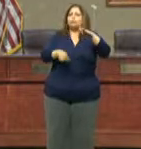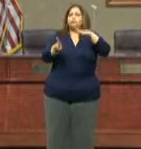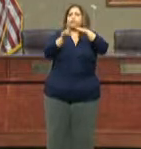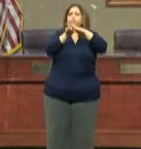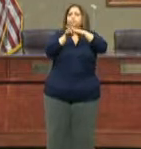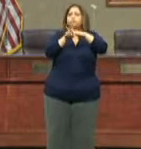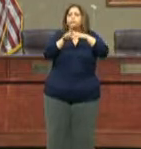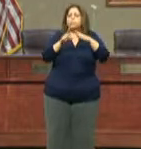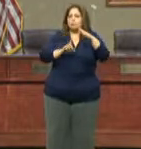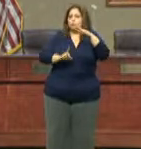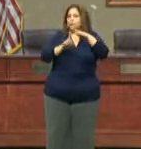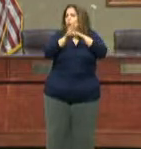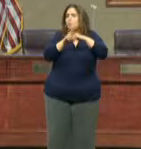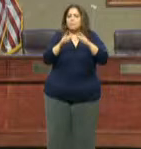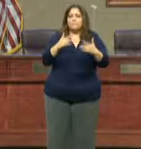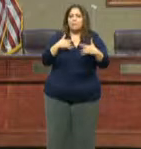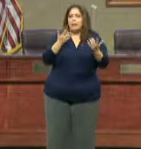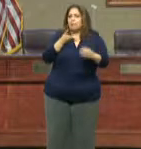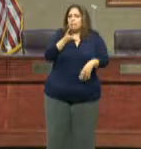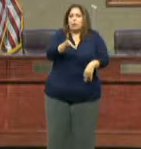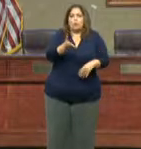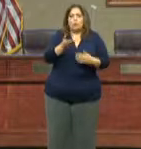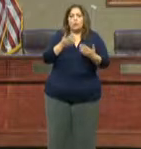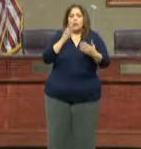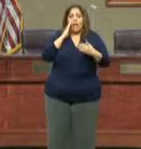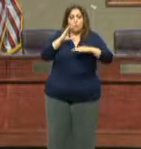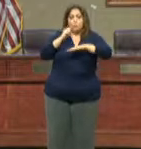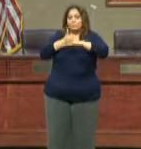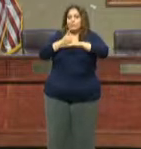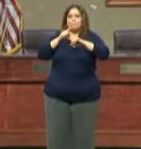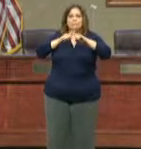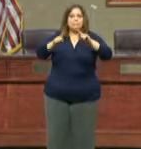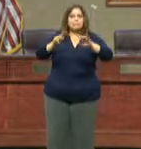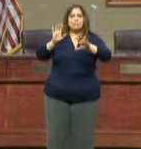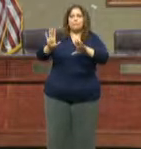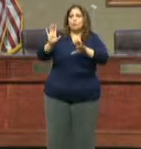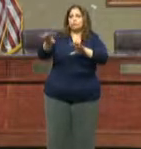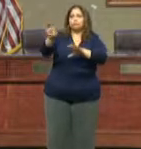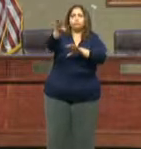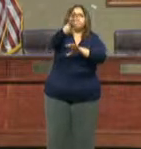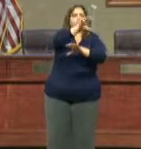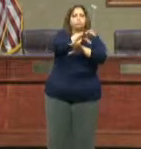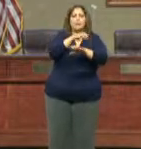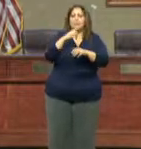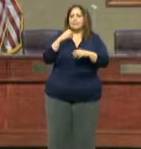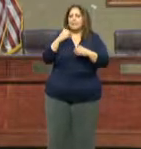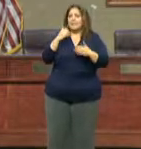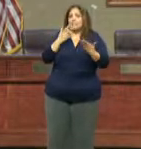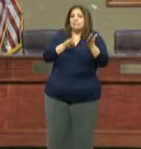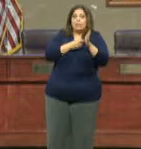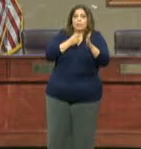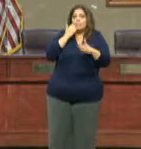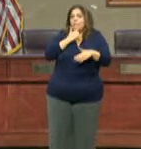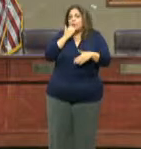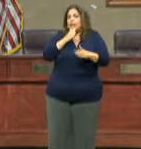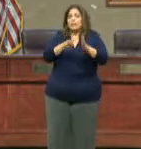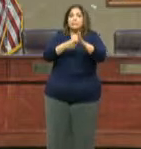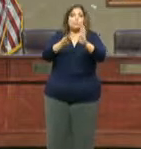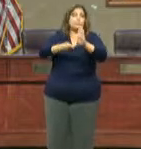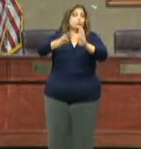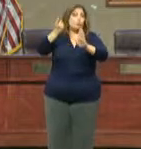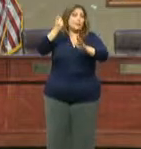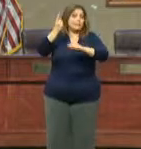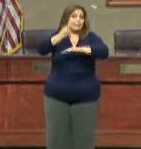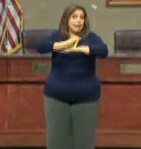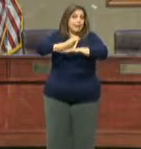event, and it's located in different parts of the county every day, or sometimes even twice a day. But for sure,